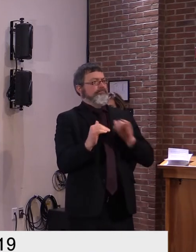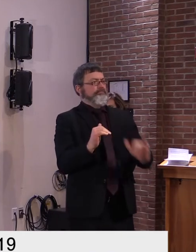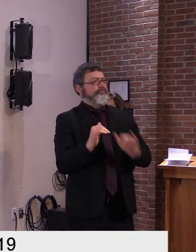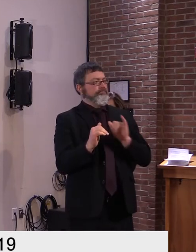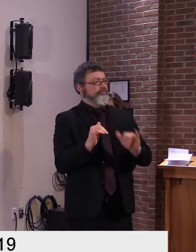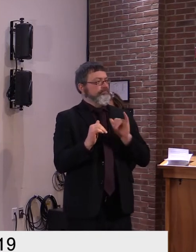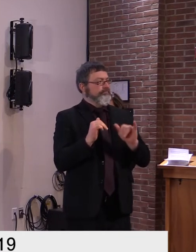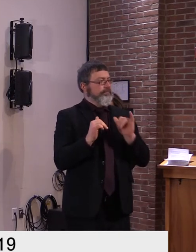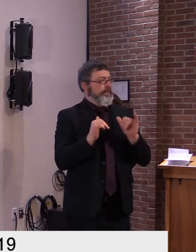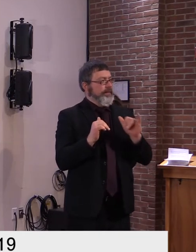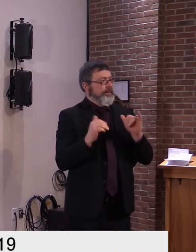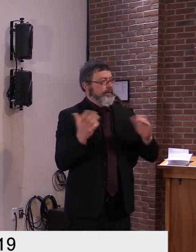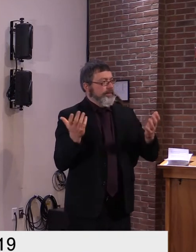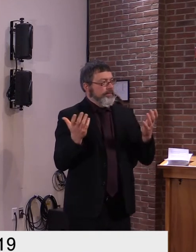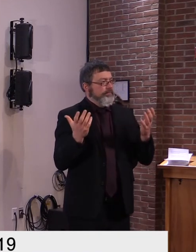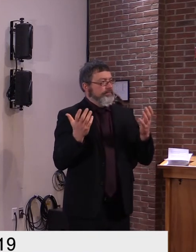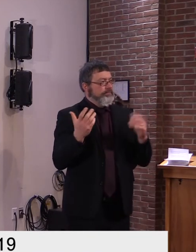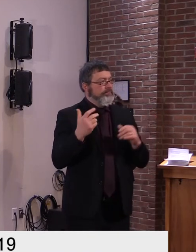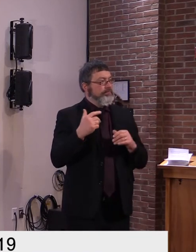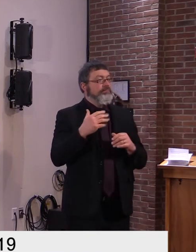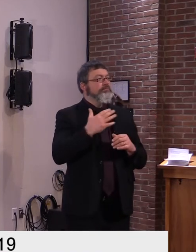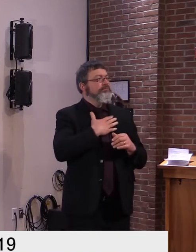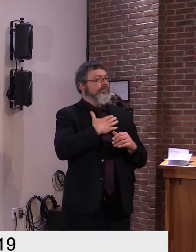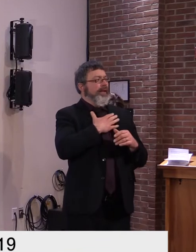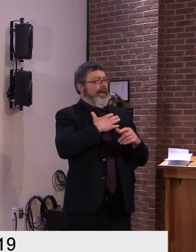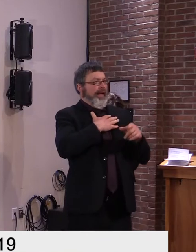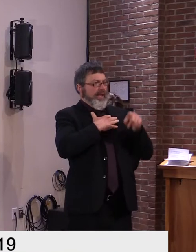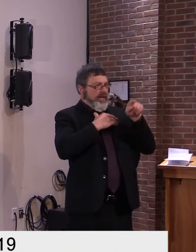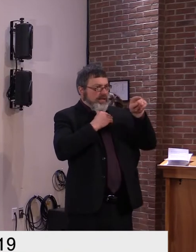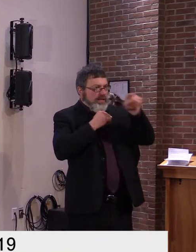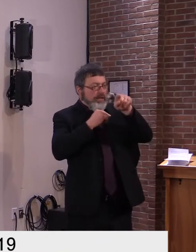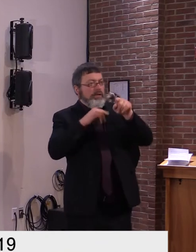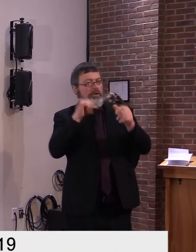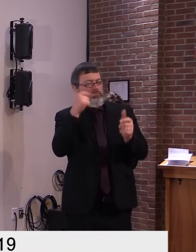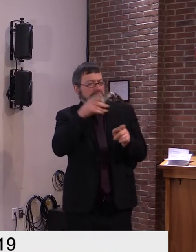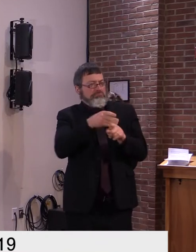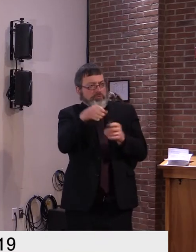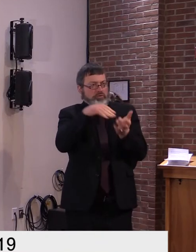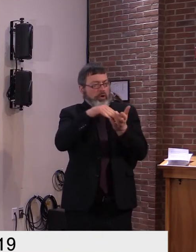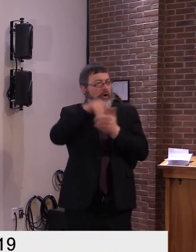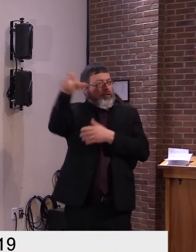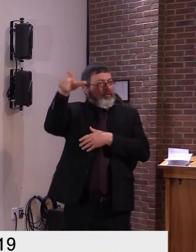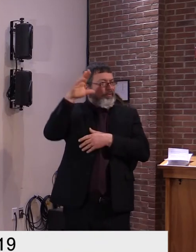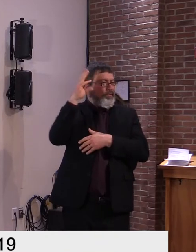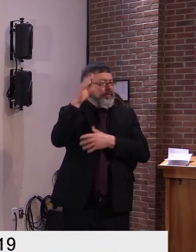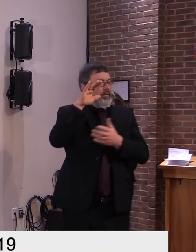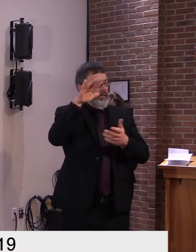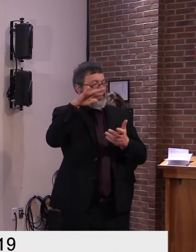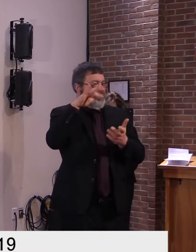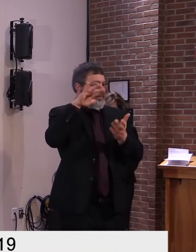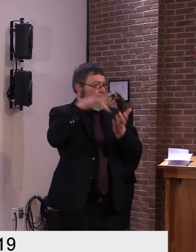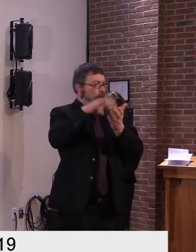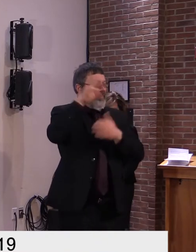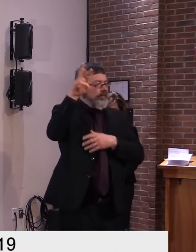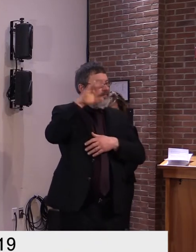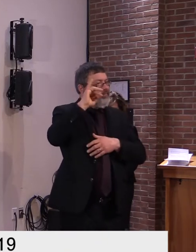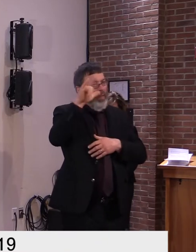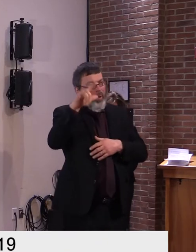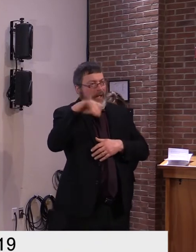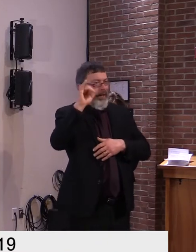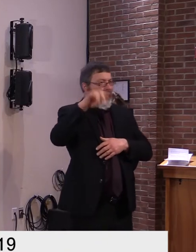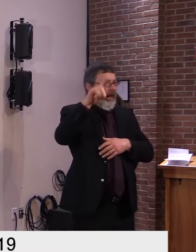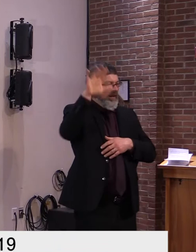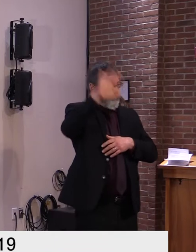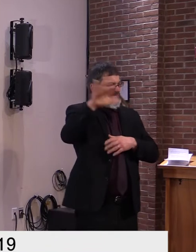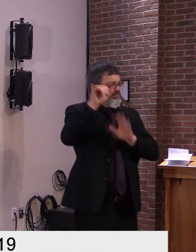were talking about 20% to 25% range. These are states that obviously all are getting more doses than we are